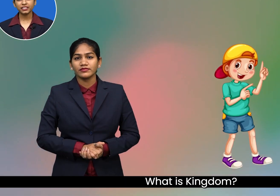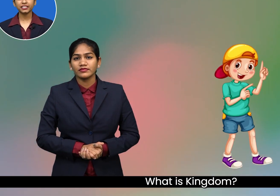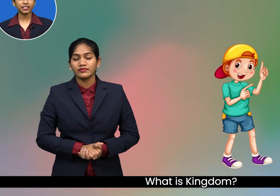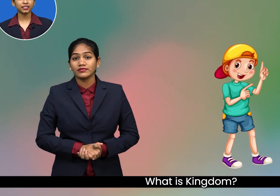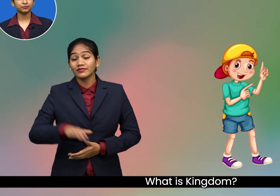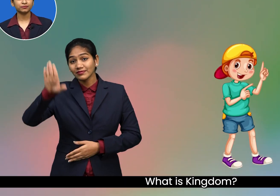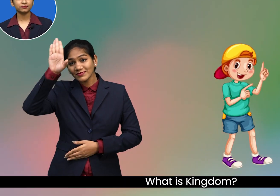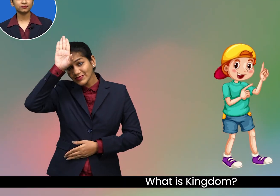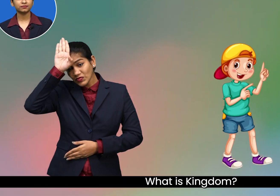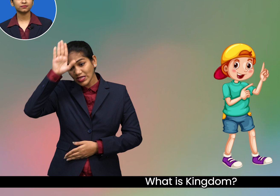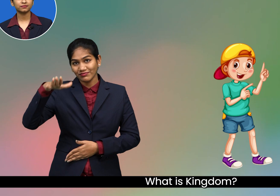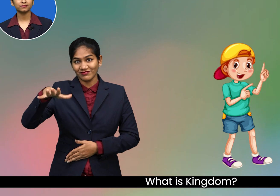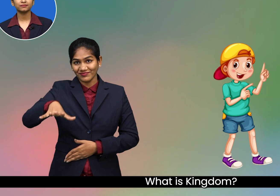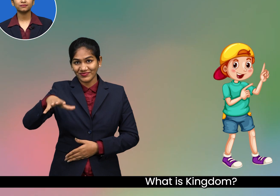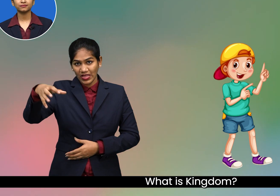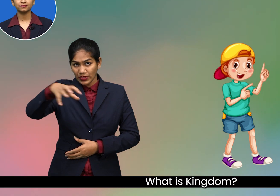What is kingdom?